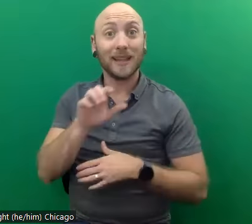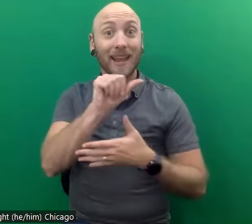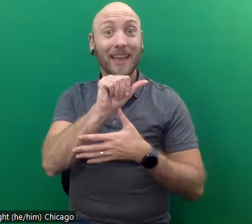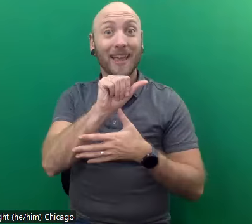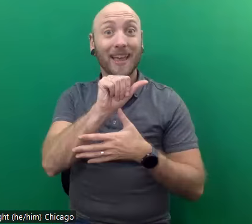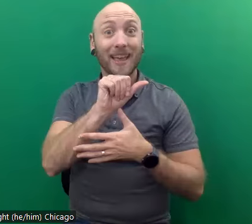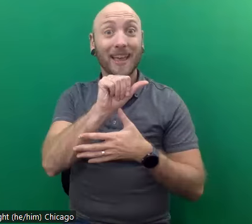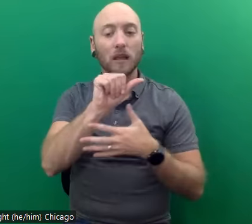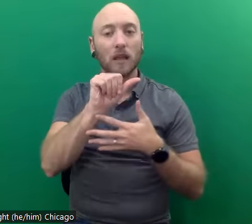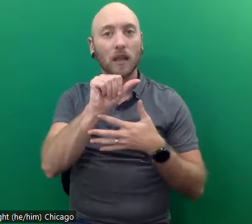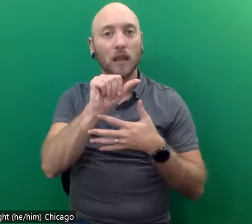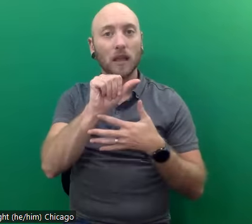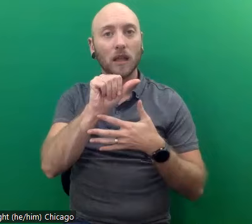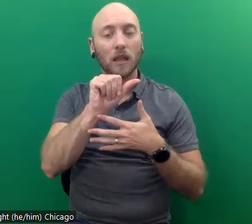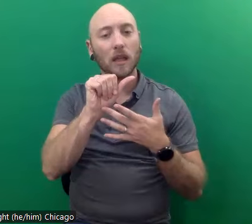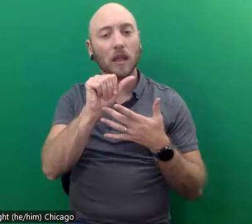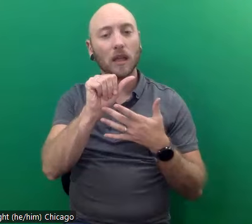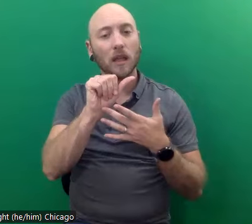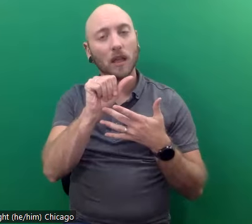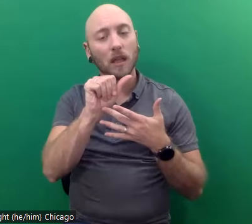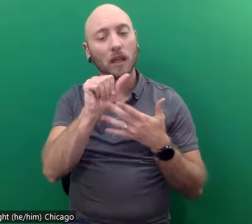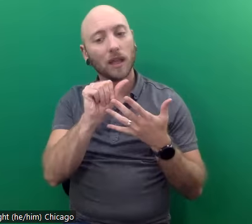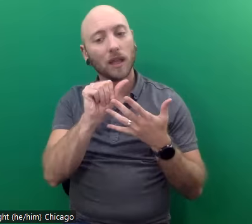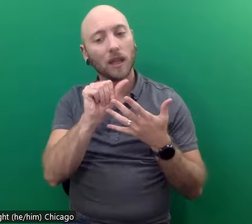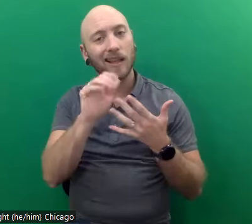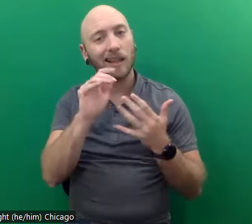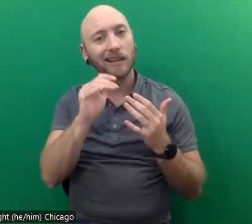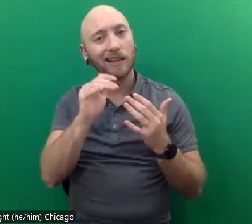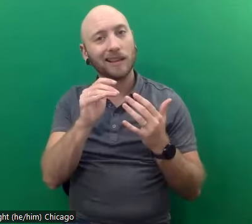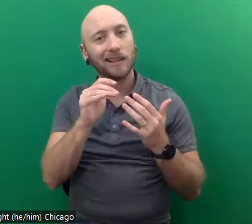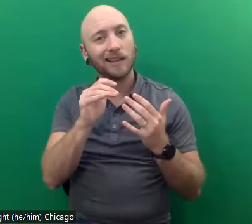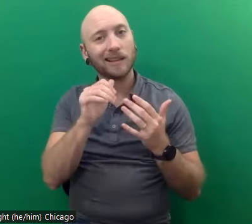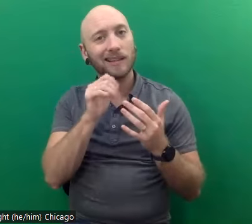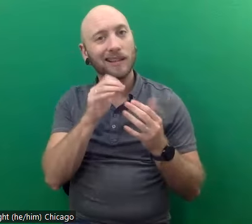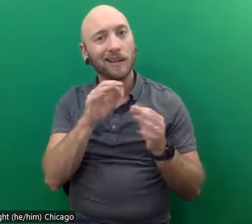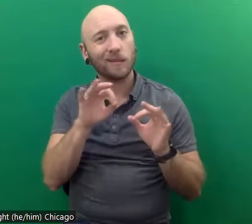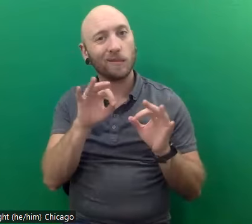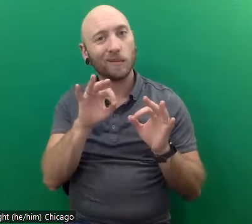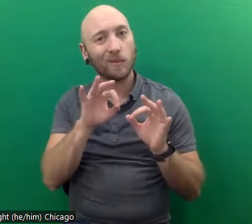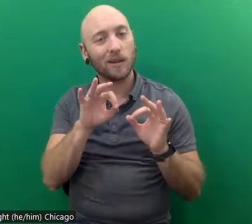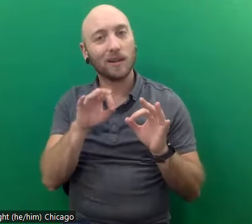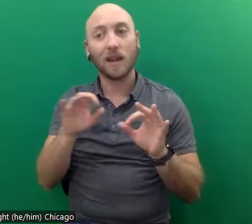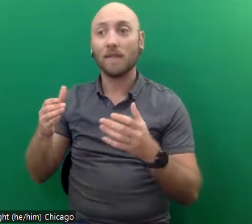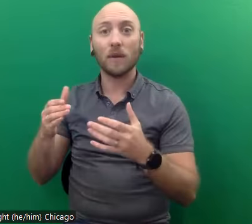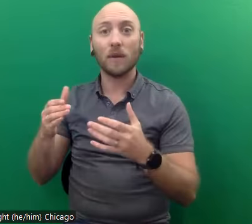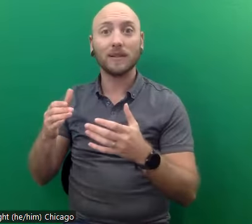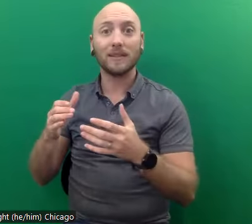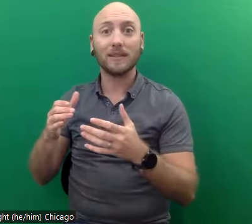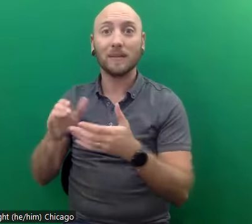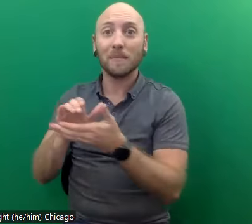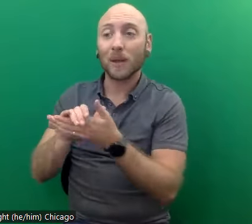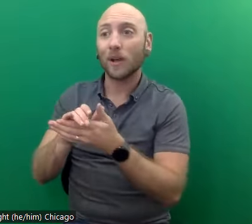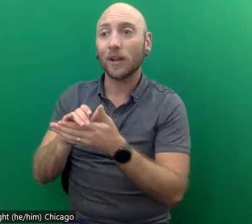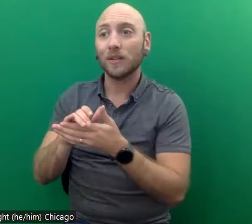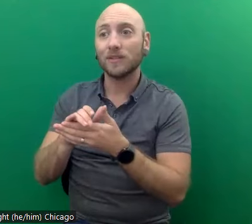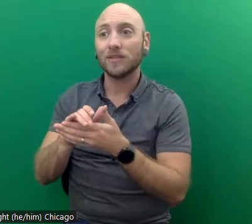And I started to focus more on the marriage and being a father than I did focusing